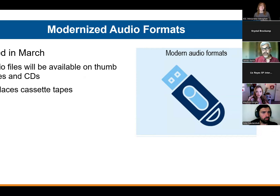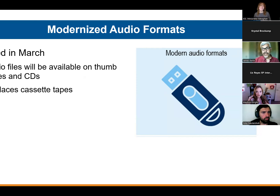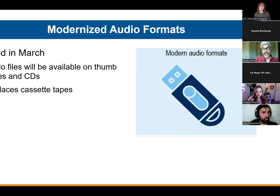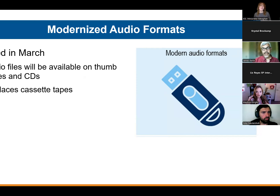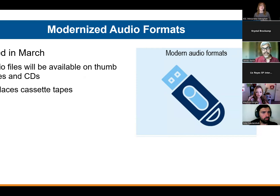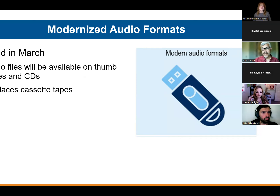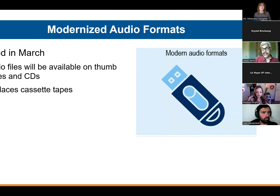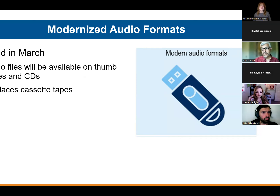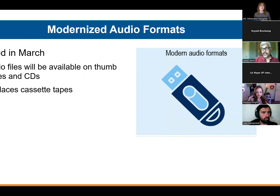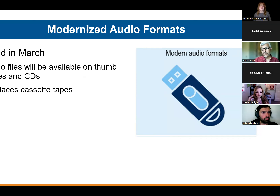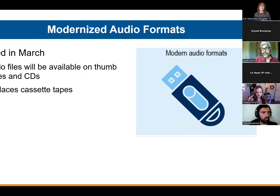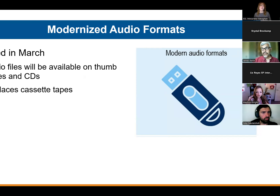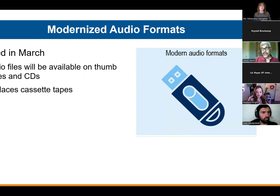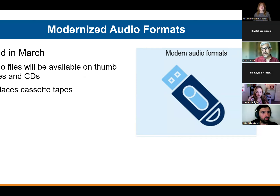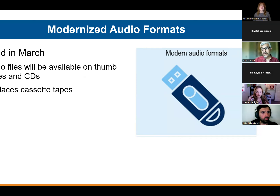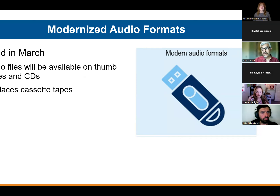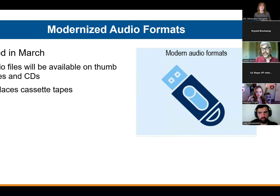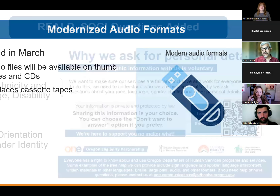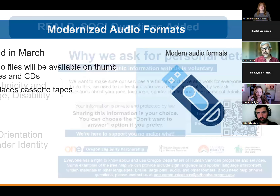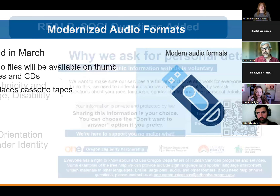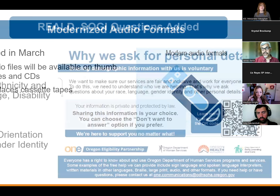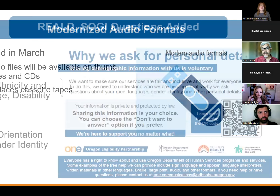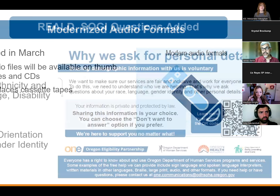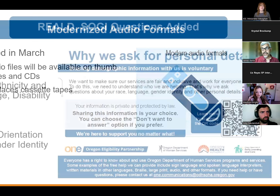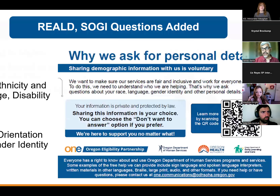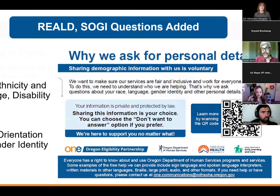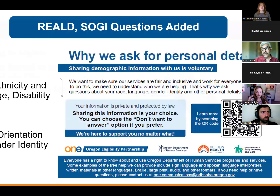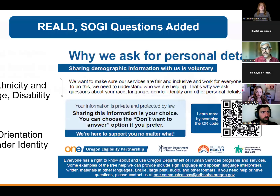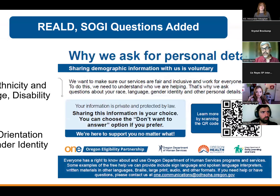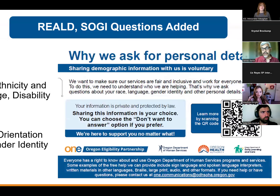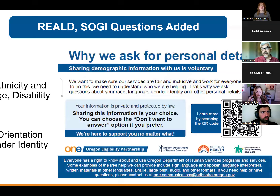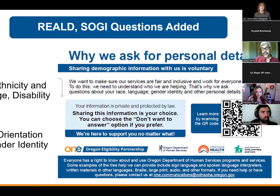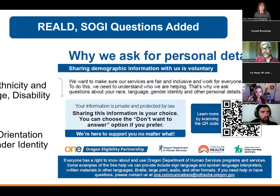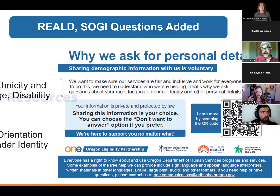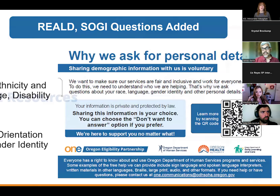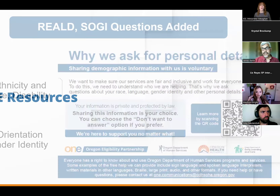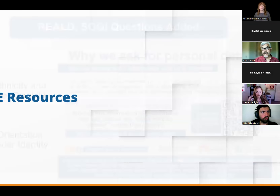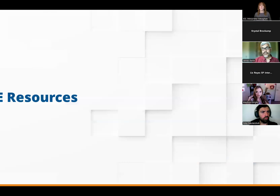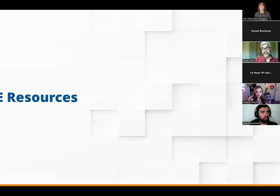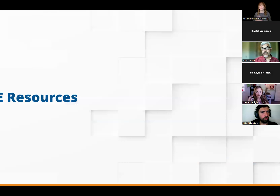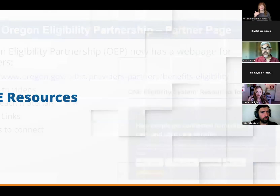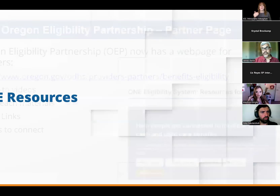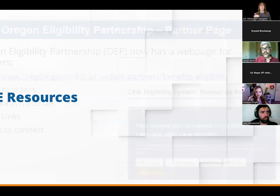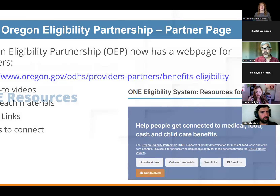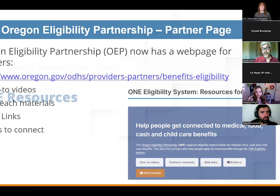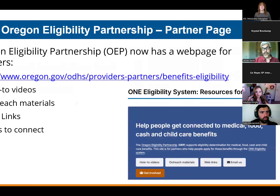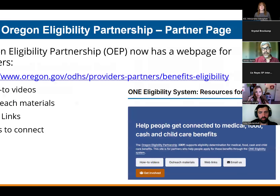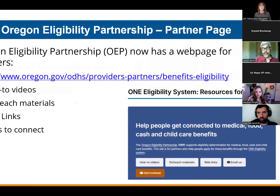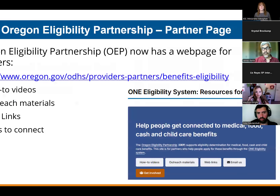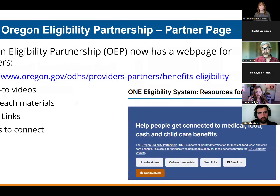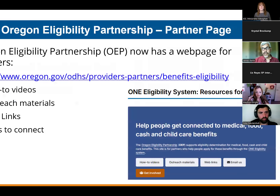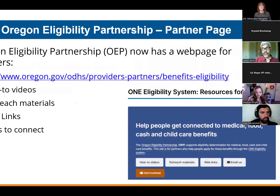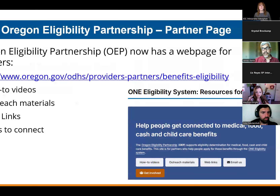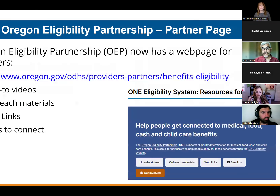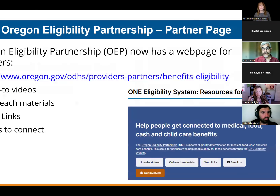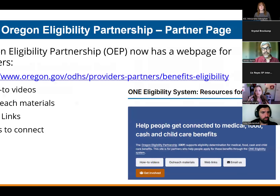All right, and then I think I duplicated a slide here, but I